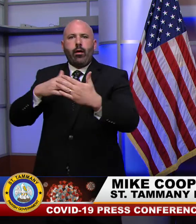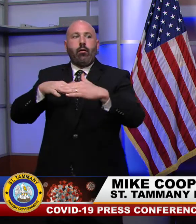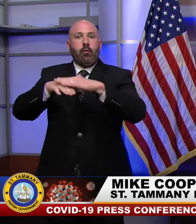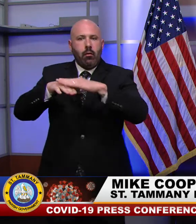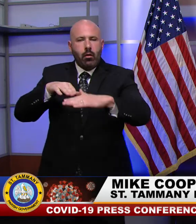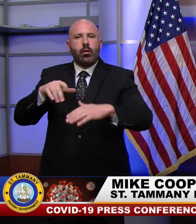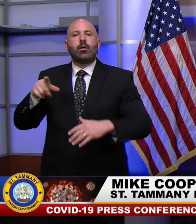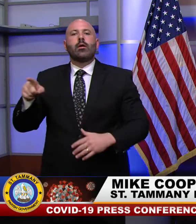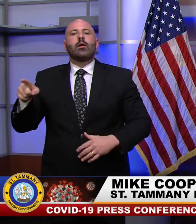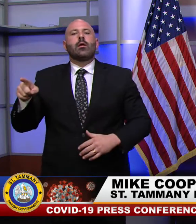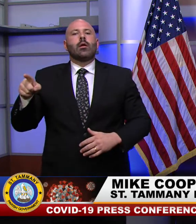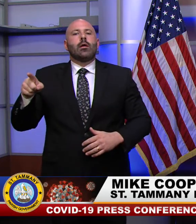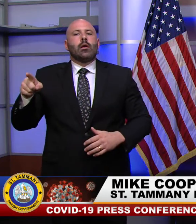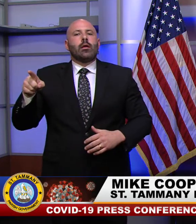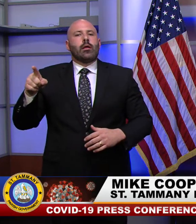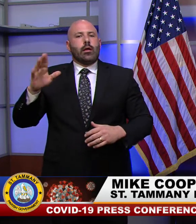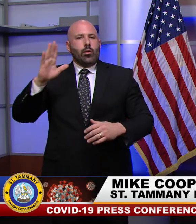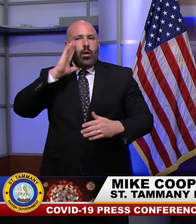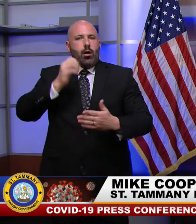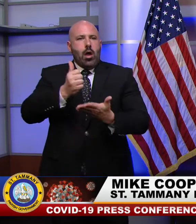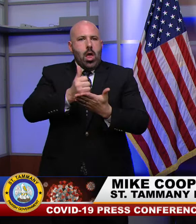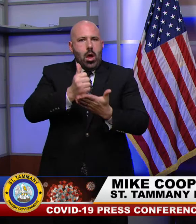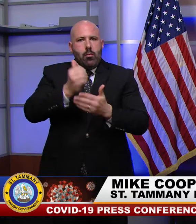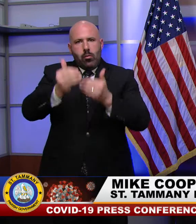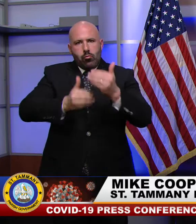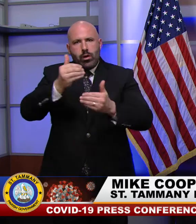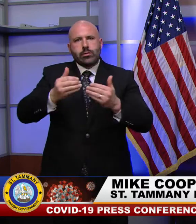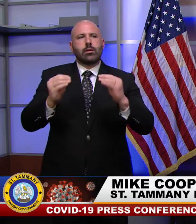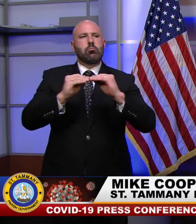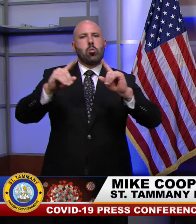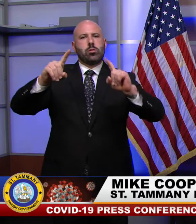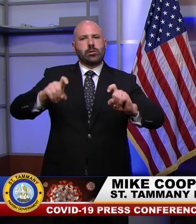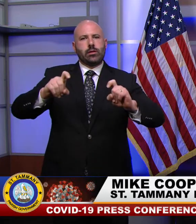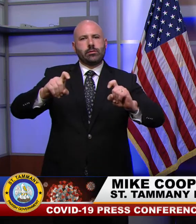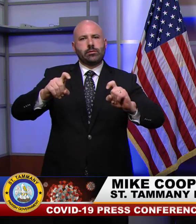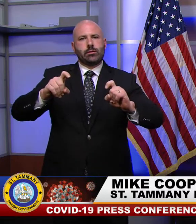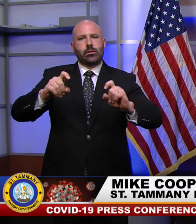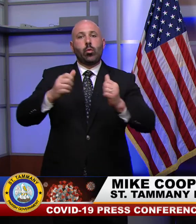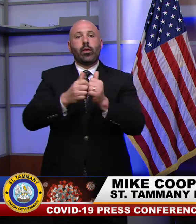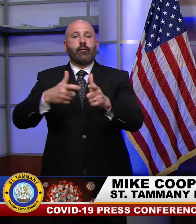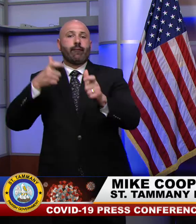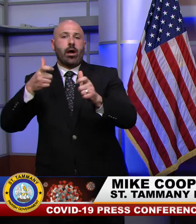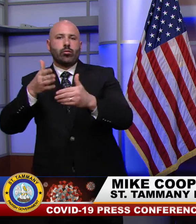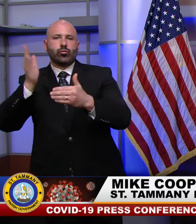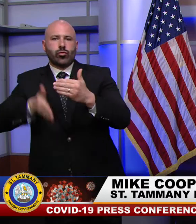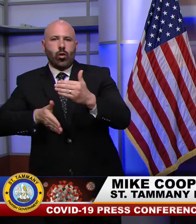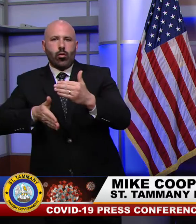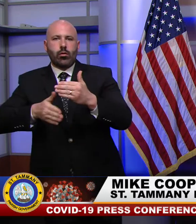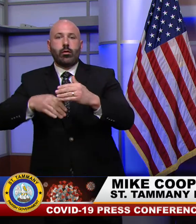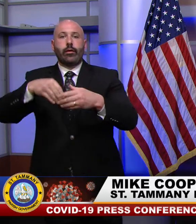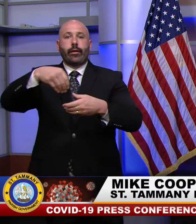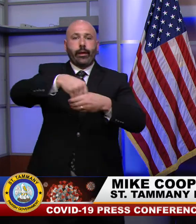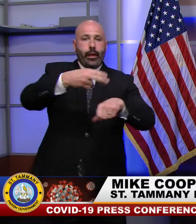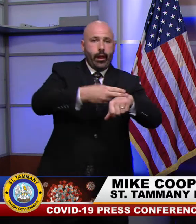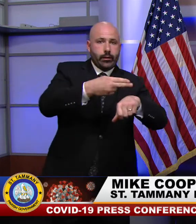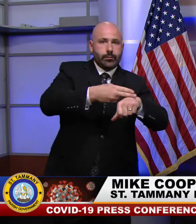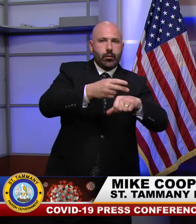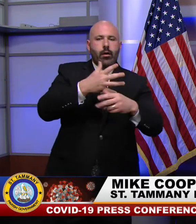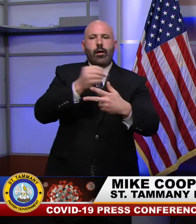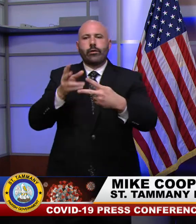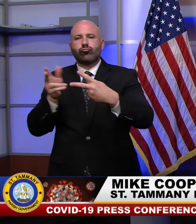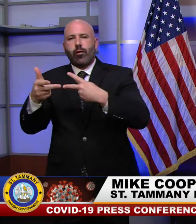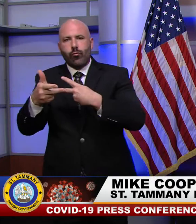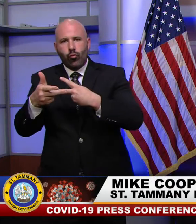process tests more quickly, enabling faster results in our hospital and drive-through for patients with